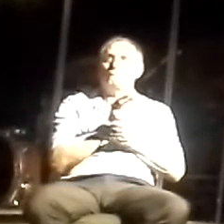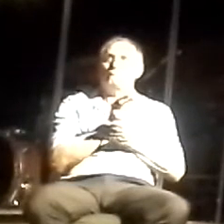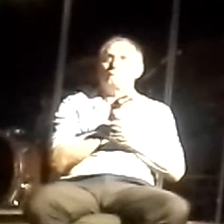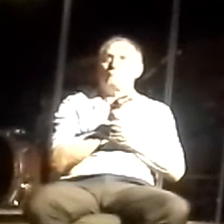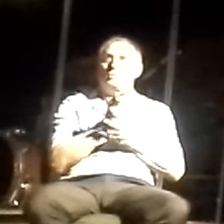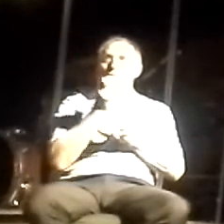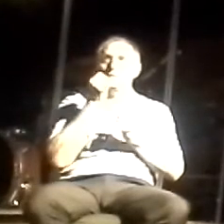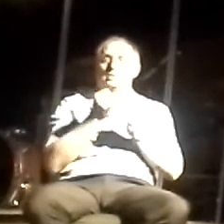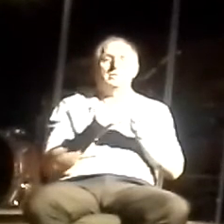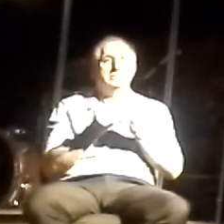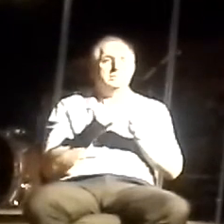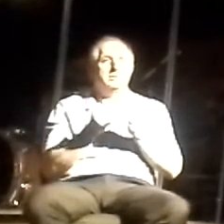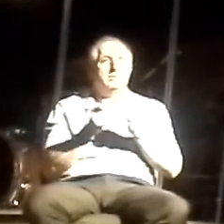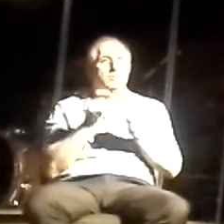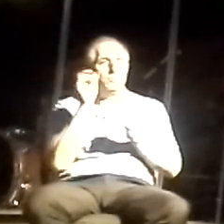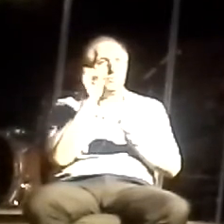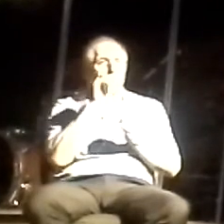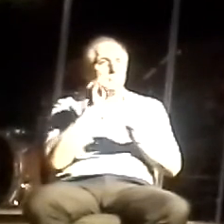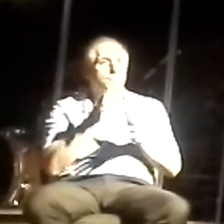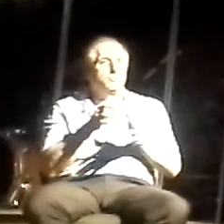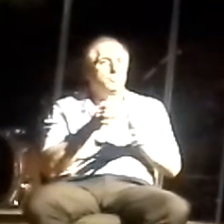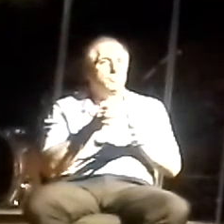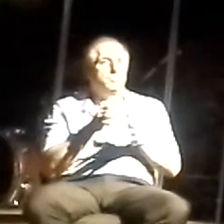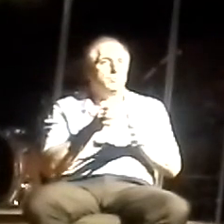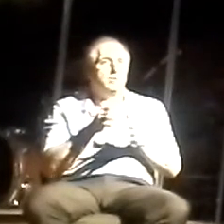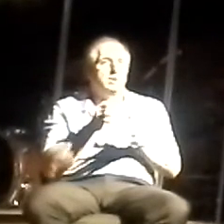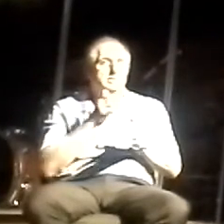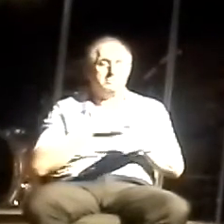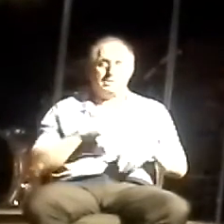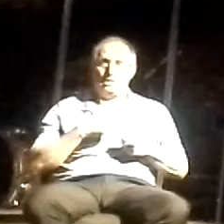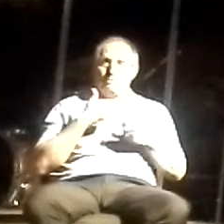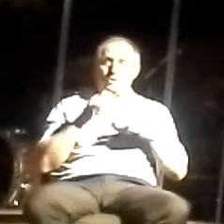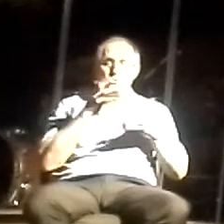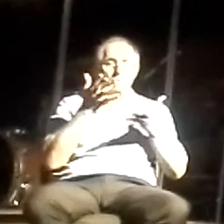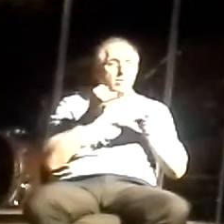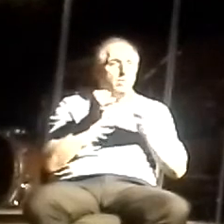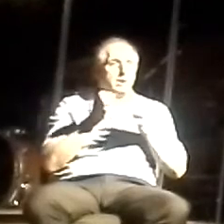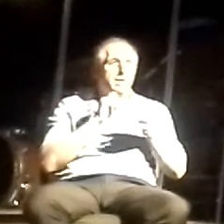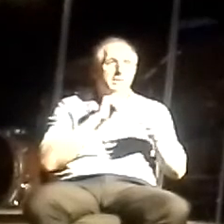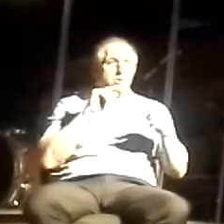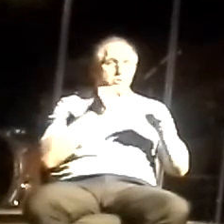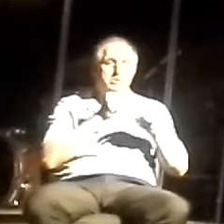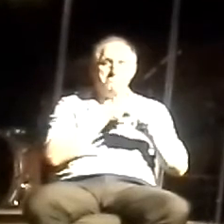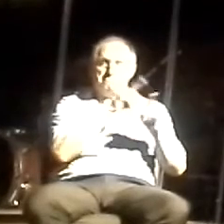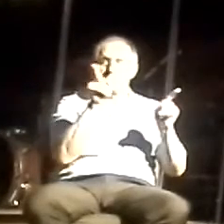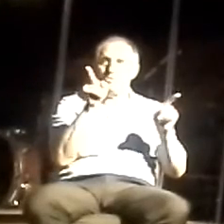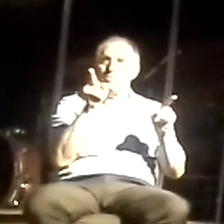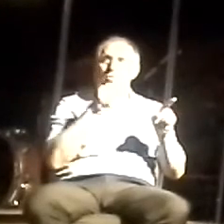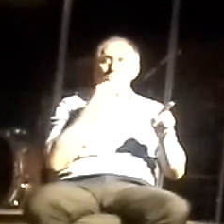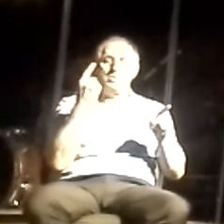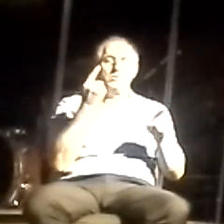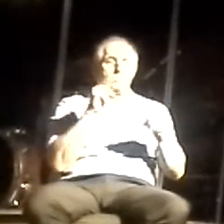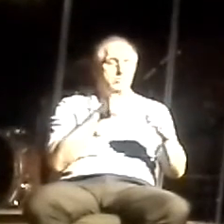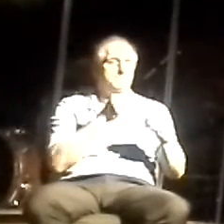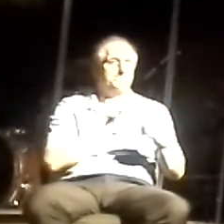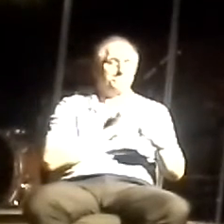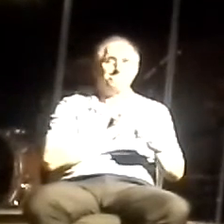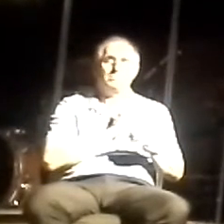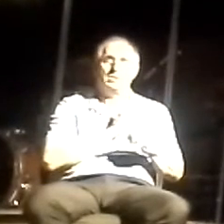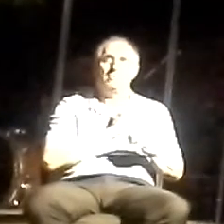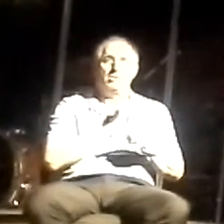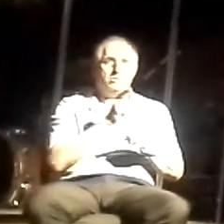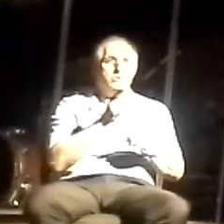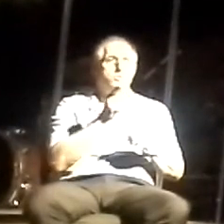The last thing I would say about the fool is this. The fool says, it's my life. I'll do what I want. I'm not hurting anybody. I'm only hurting myself. And